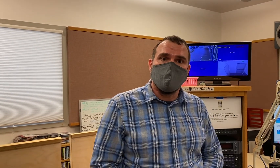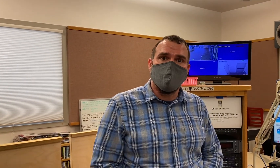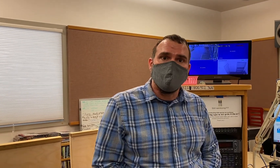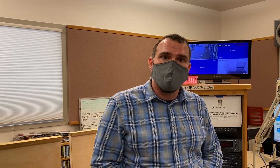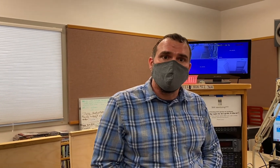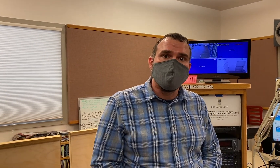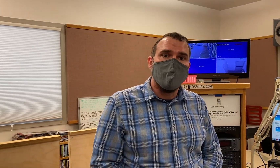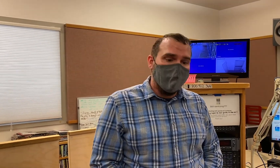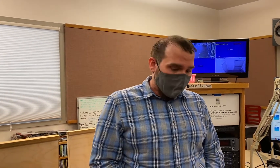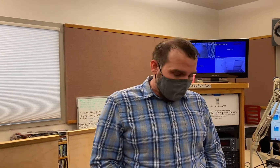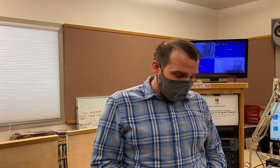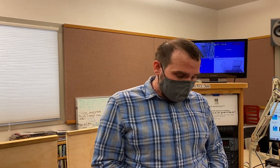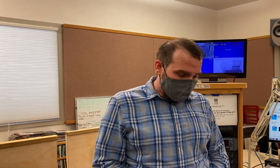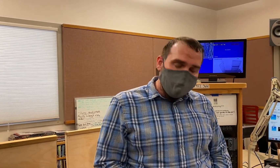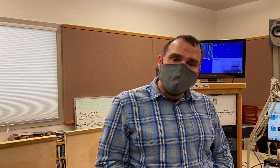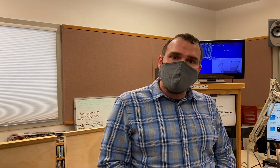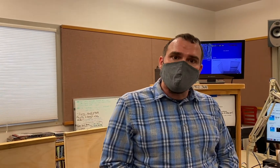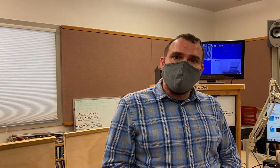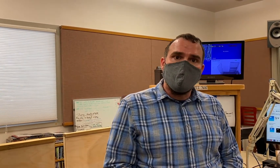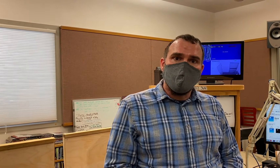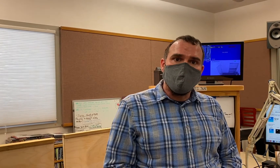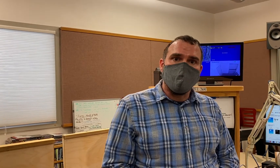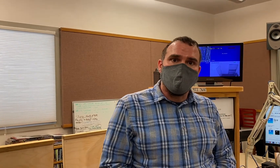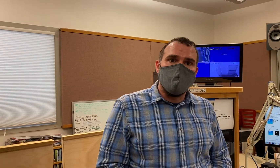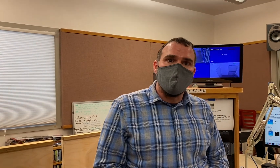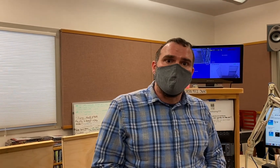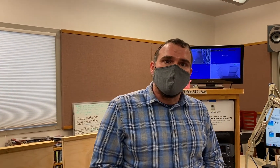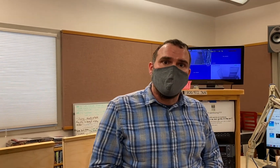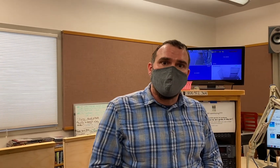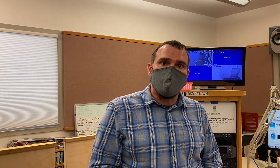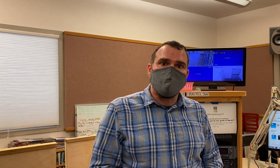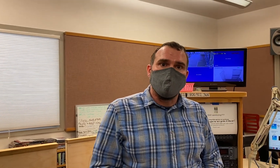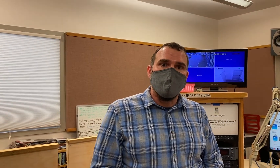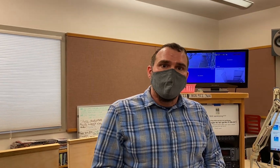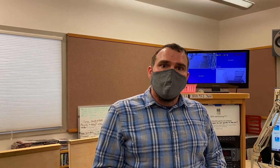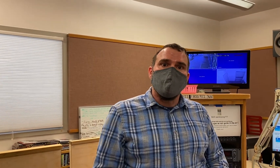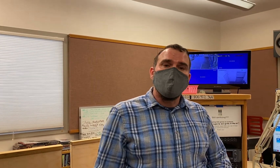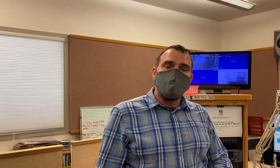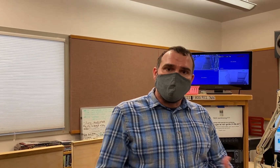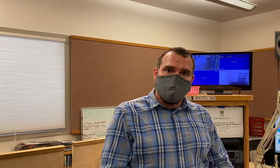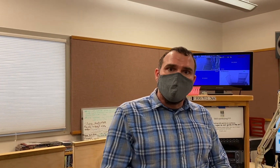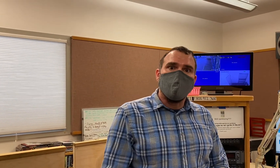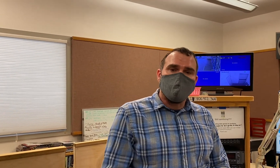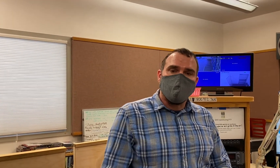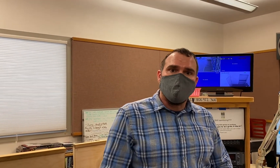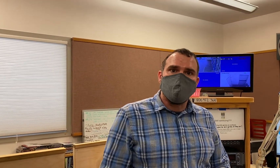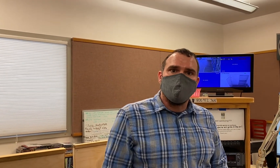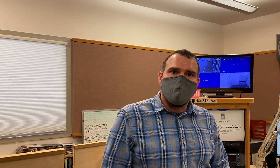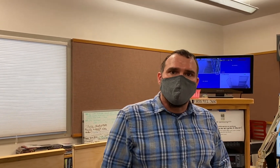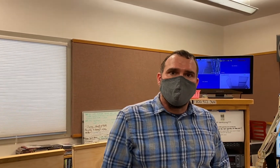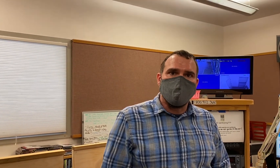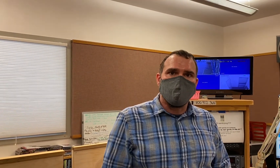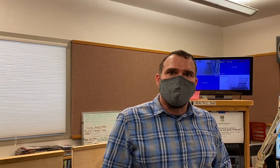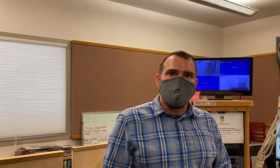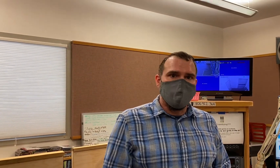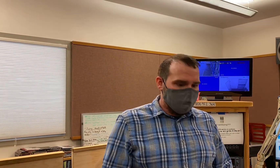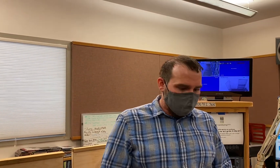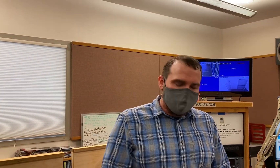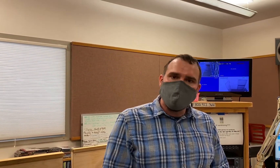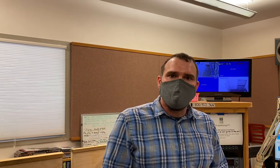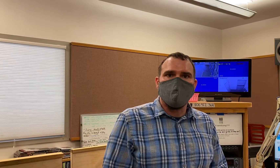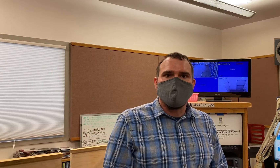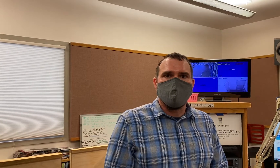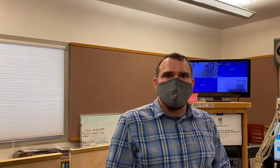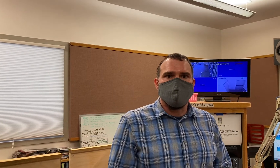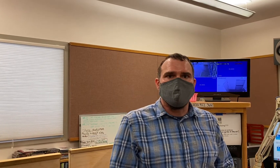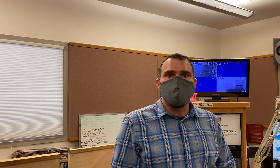broadcast operations. They've designated public radio as a piece of non-commercial airwaves. So the